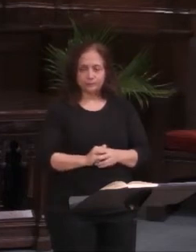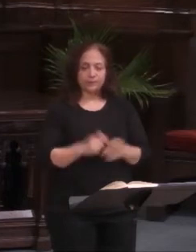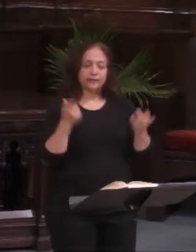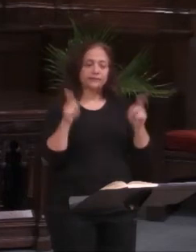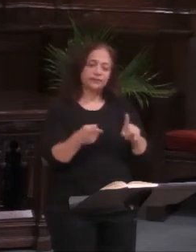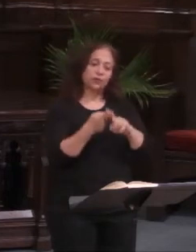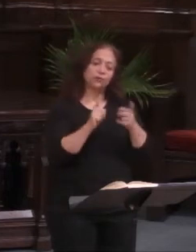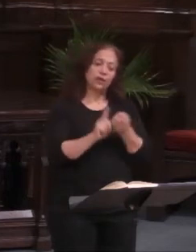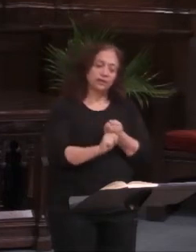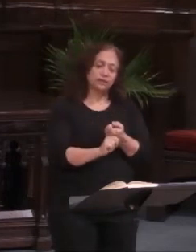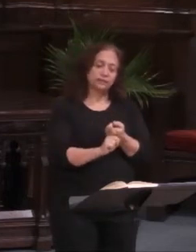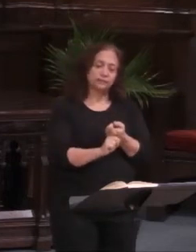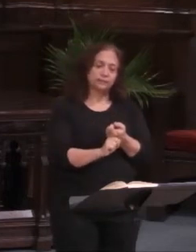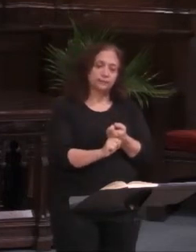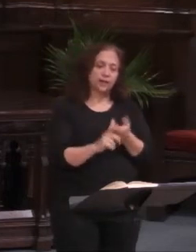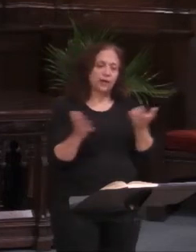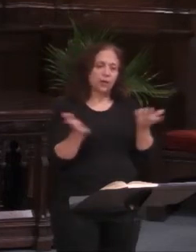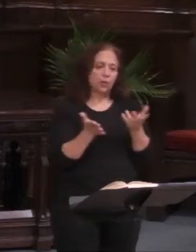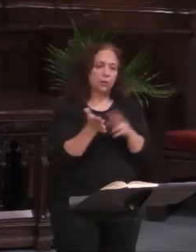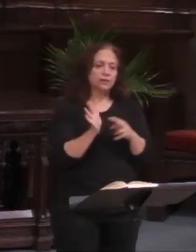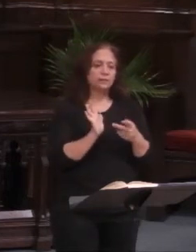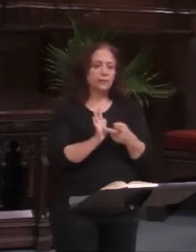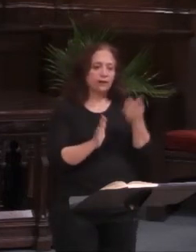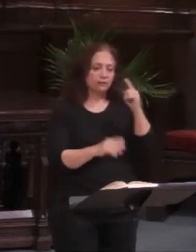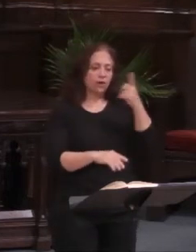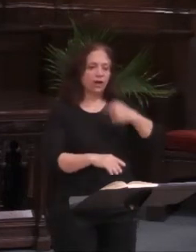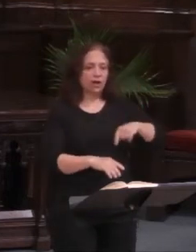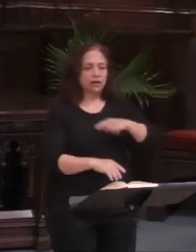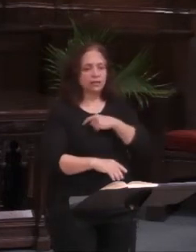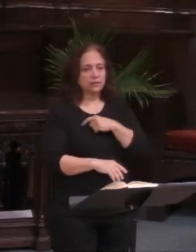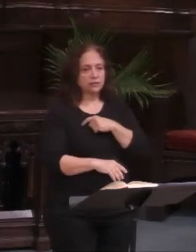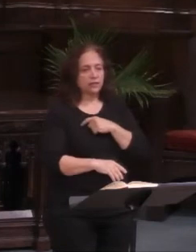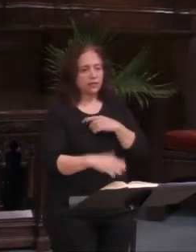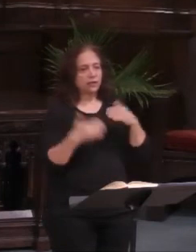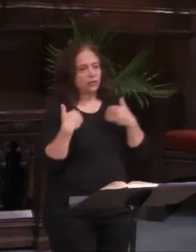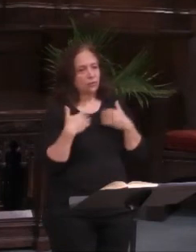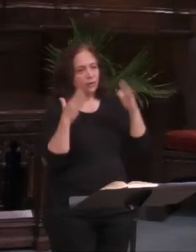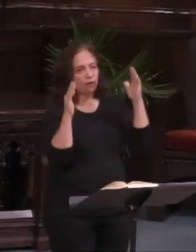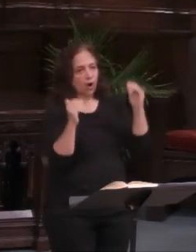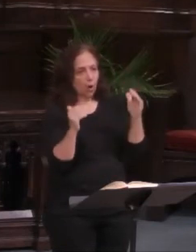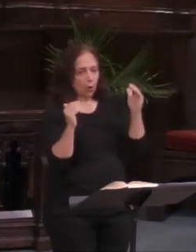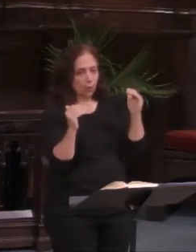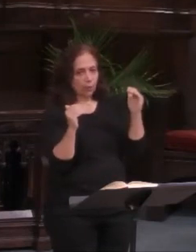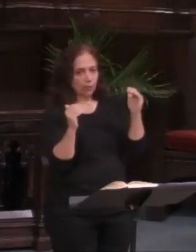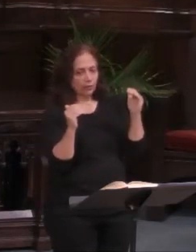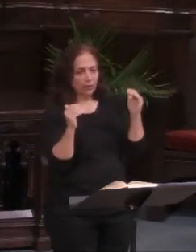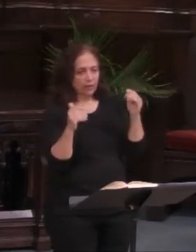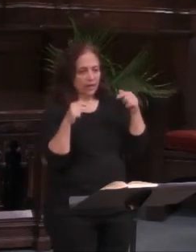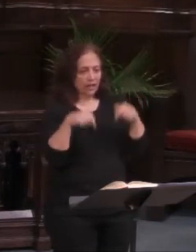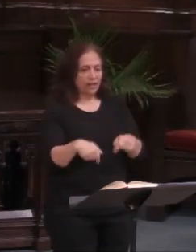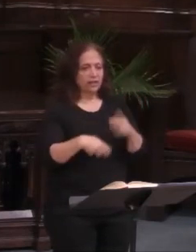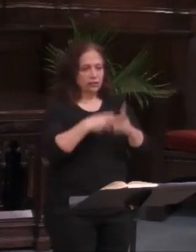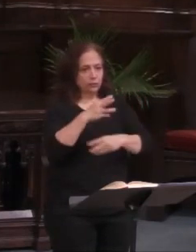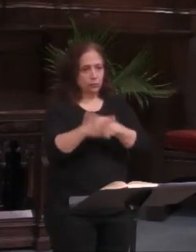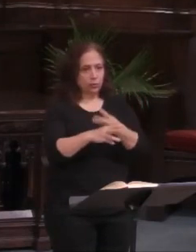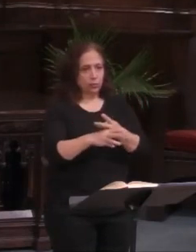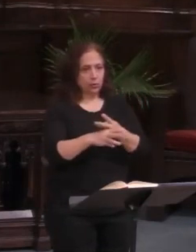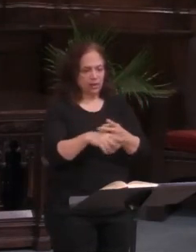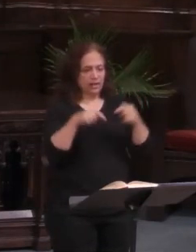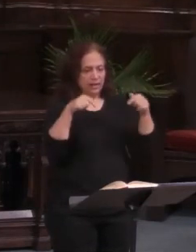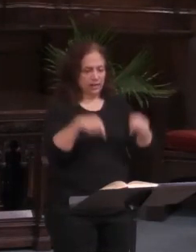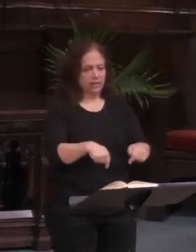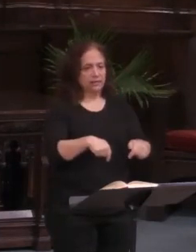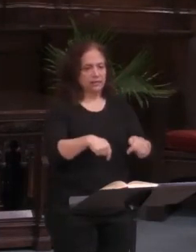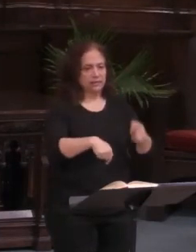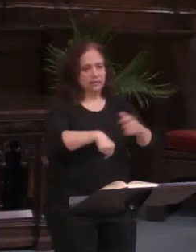So friends, what does it mean for us to have hope in this world, in